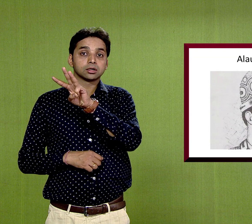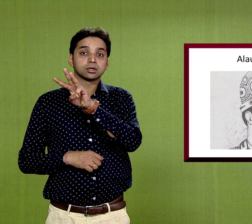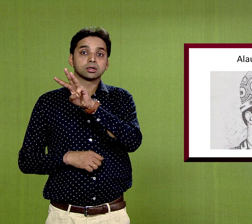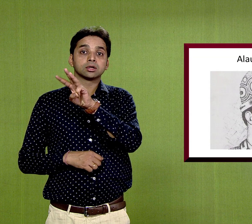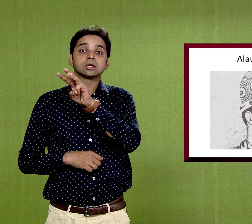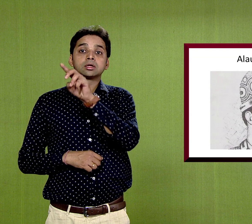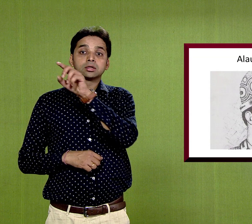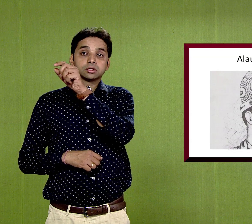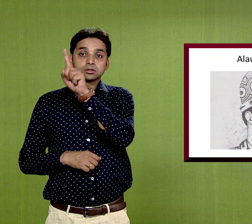1316.